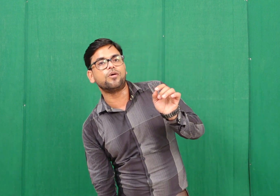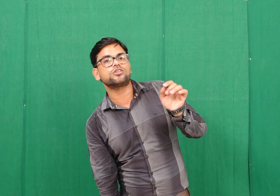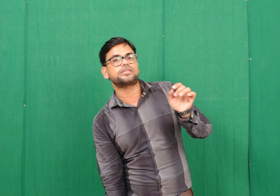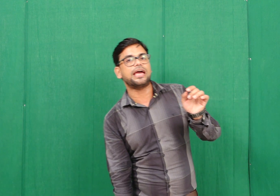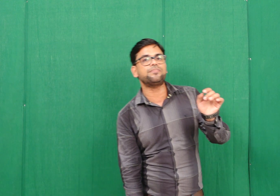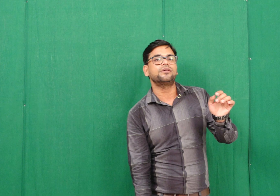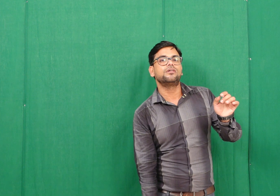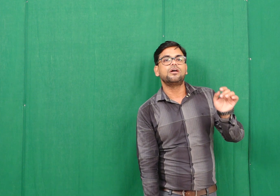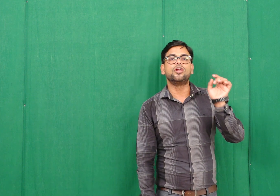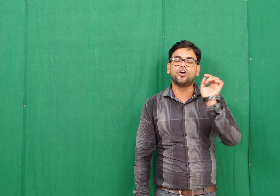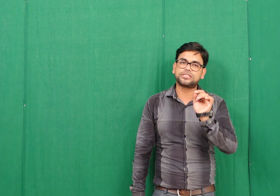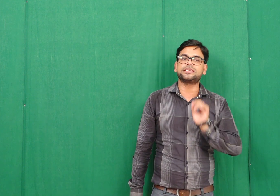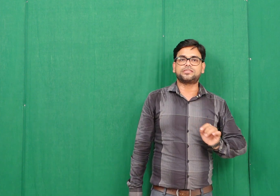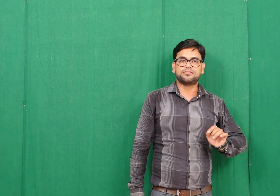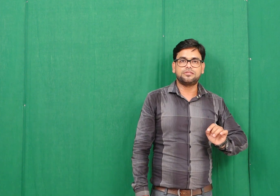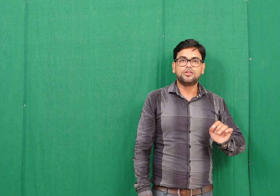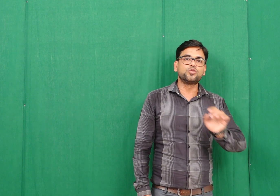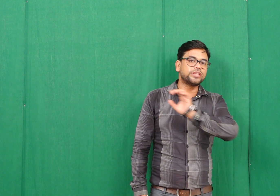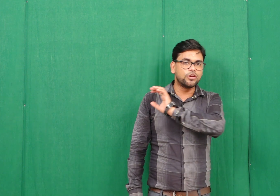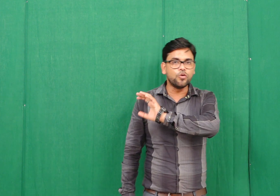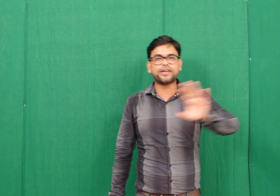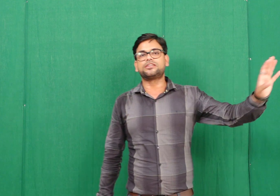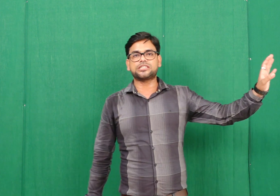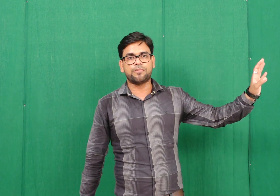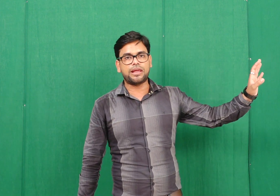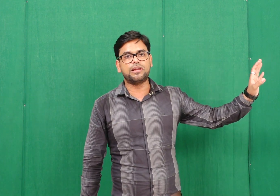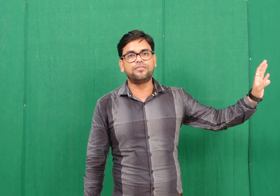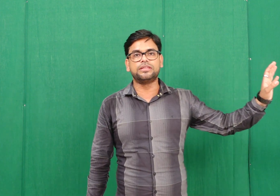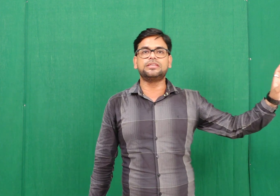must have losses. So there are no ideal transformer available in this